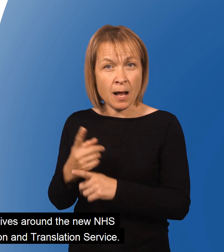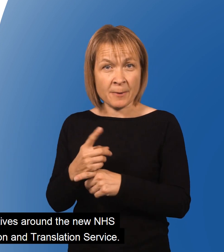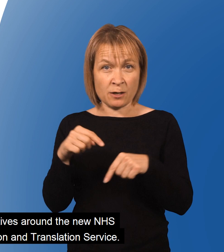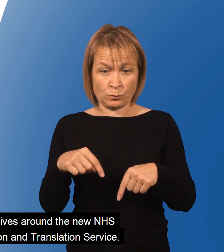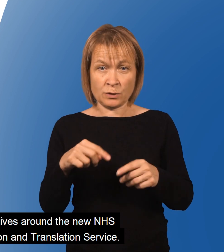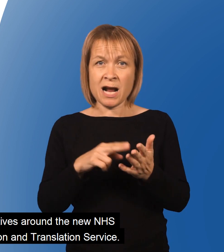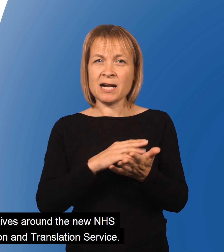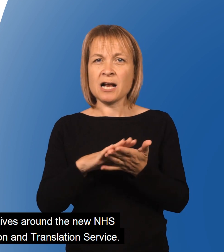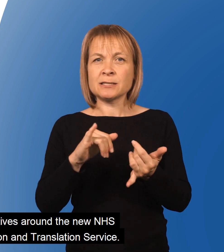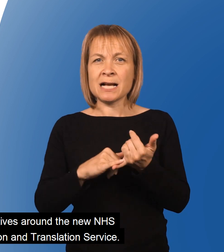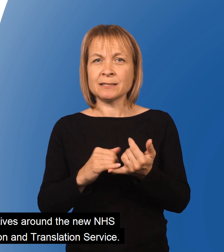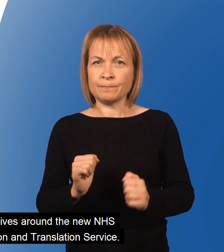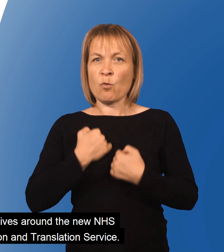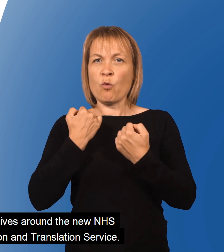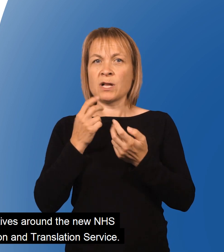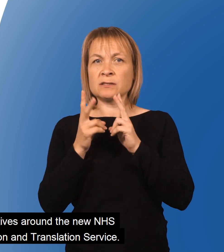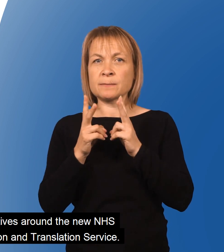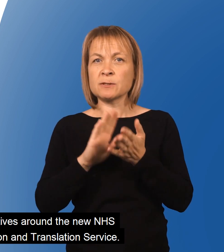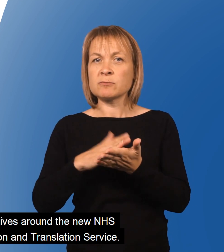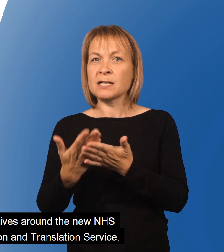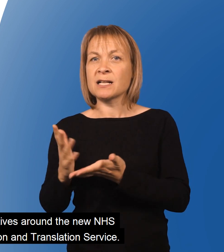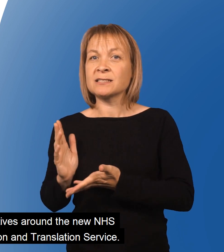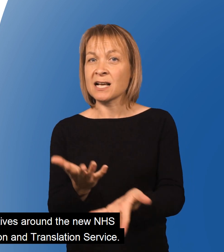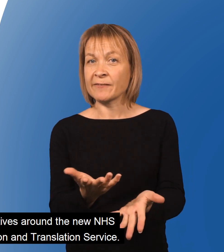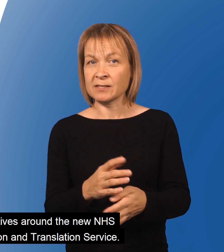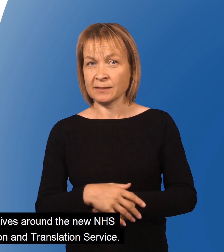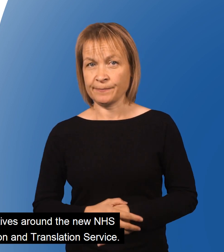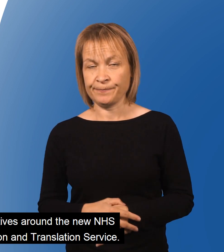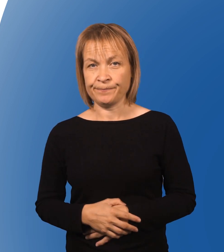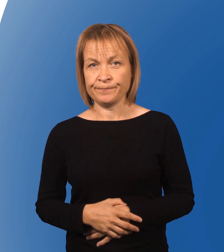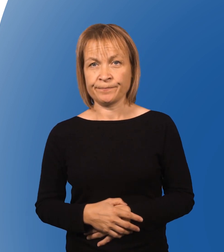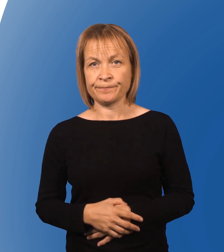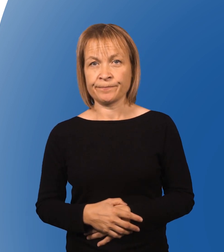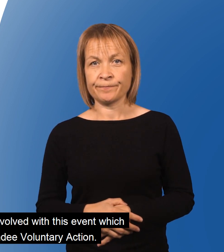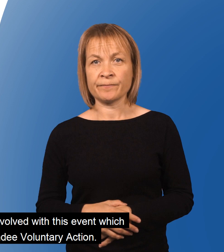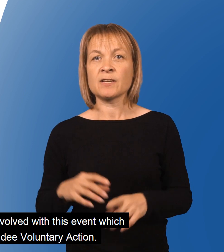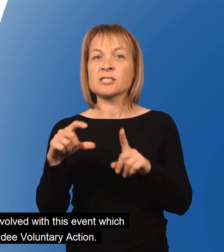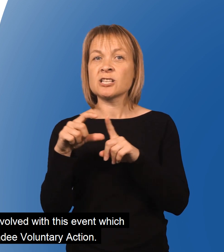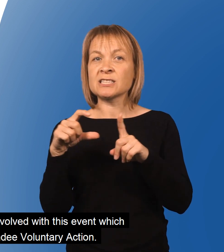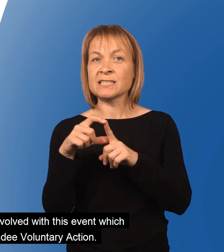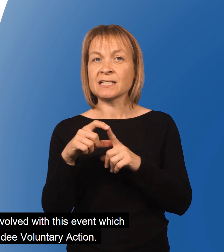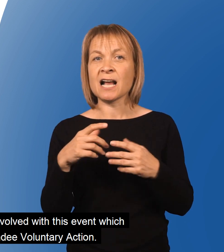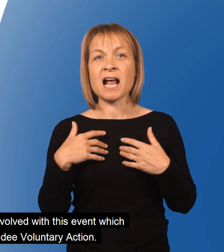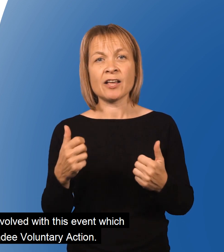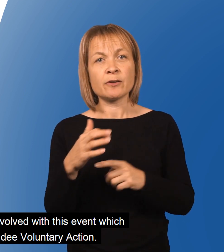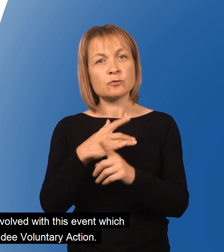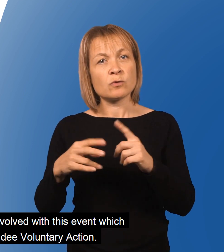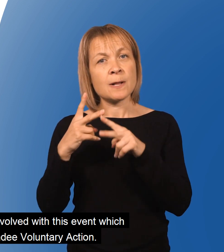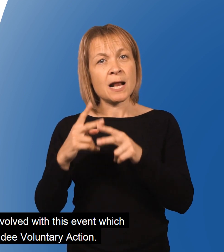around the new NHS in-house interpretation and translation service. Dundee HSCP